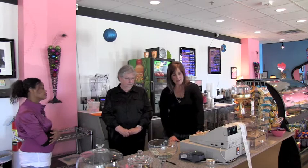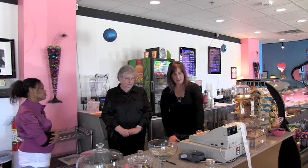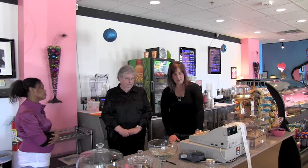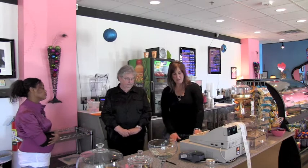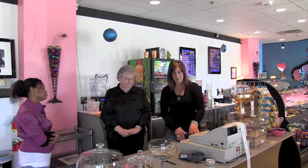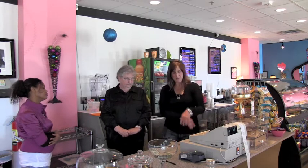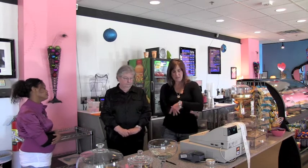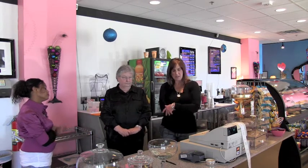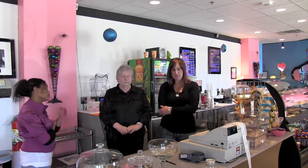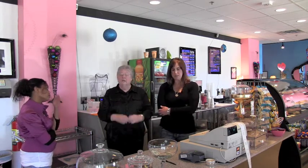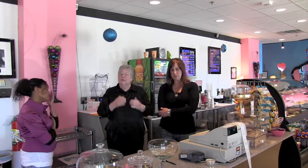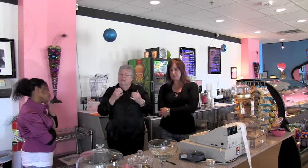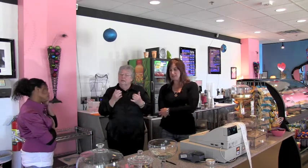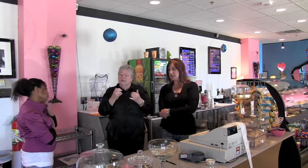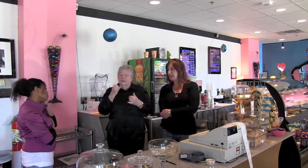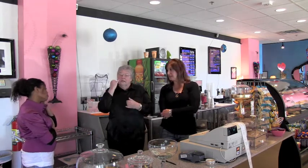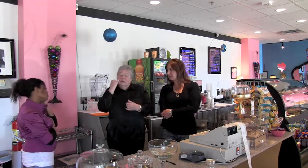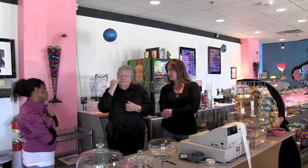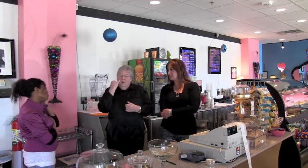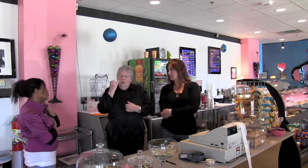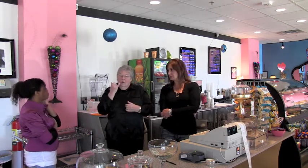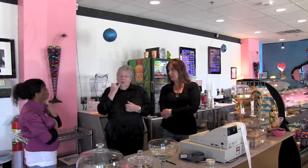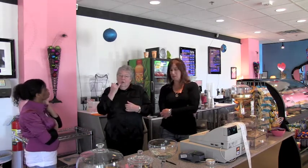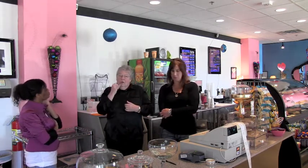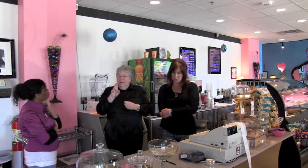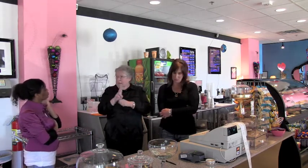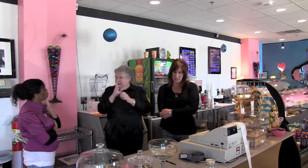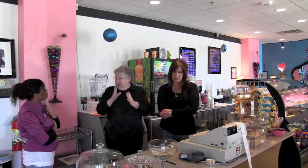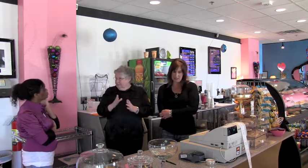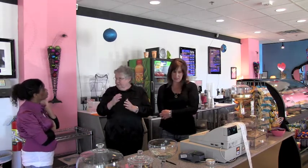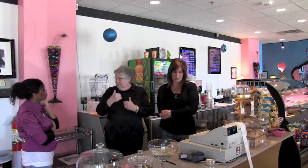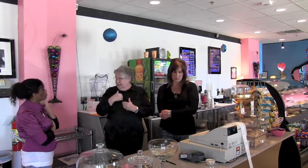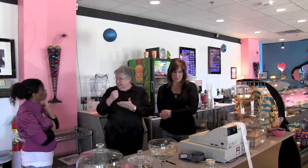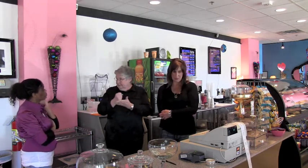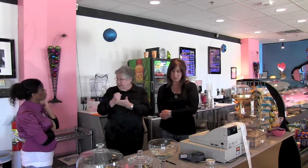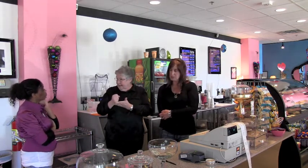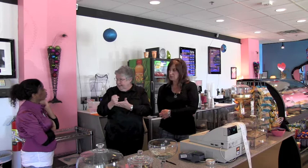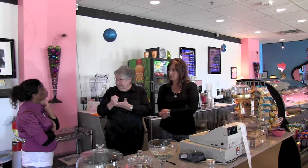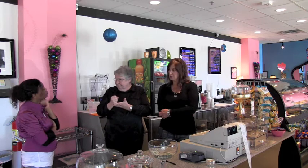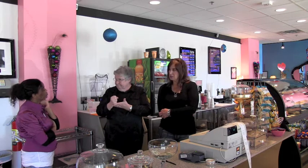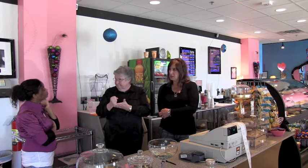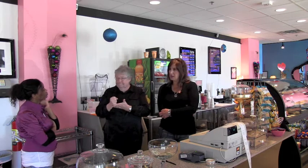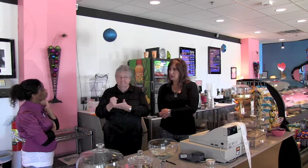Now, if the customer decides to pay with a credit card,